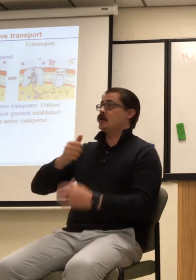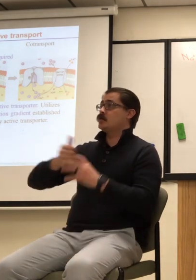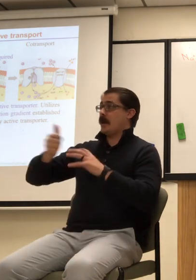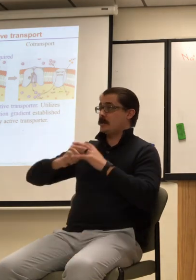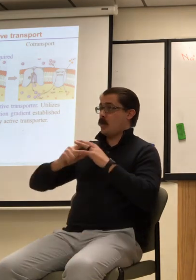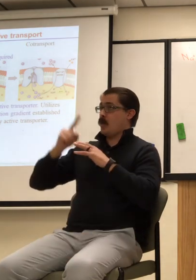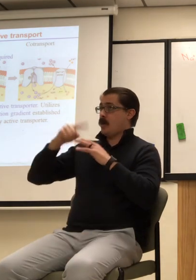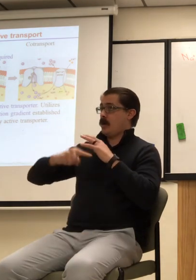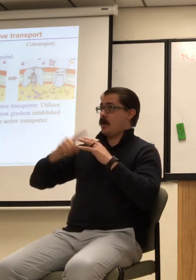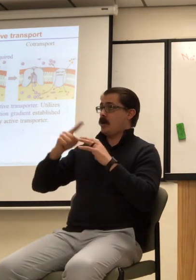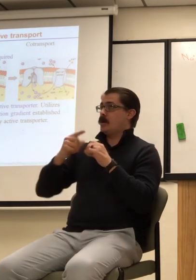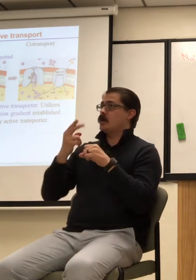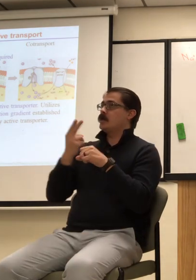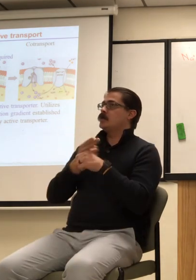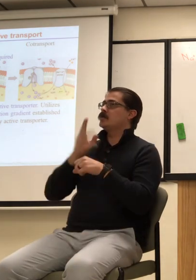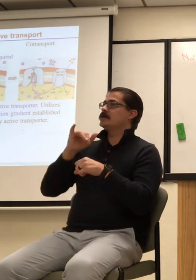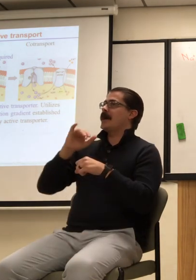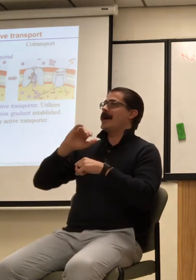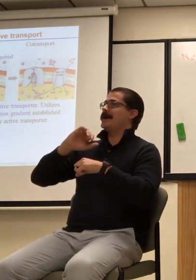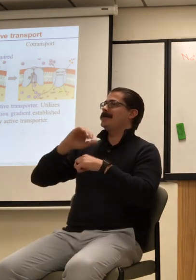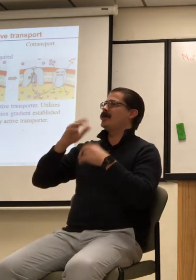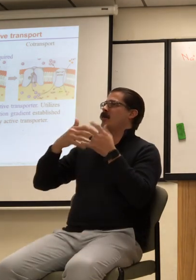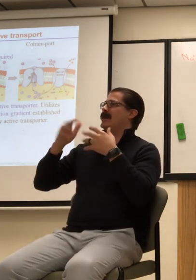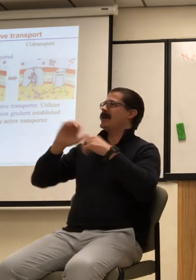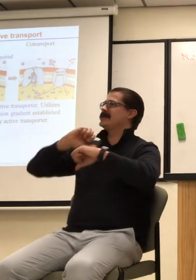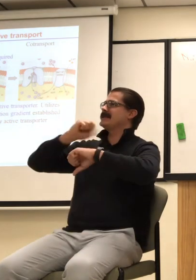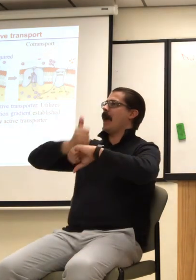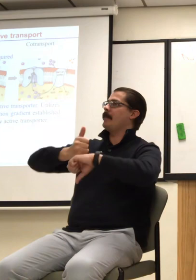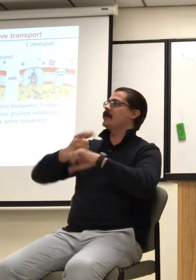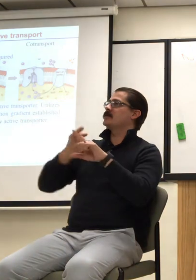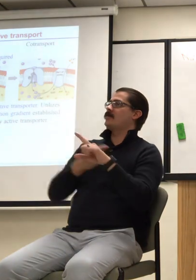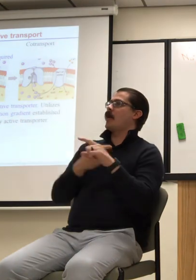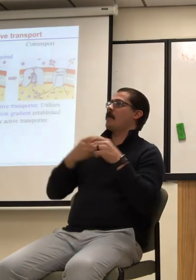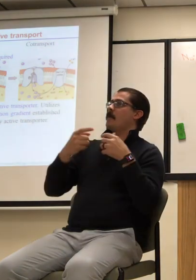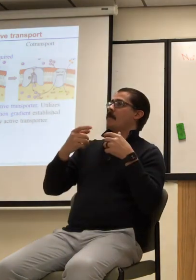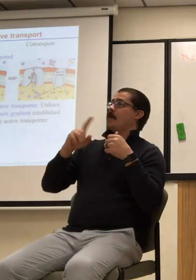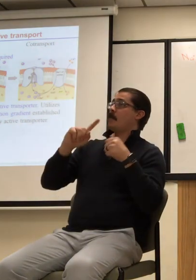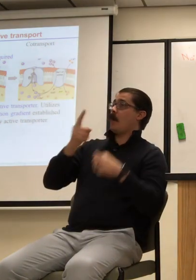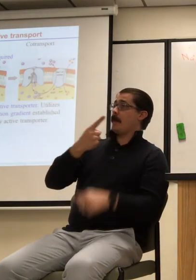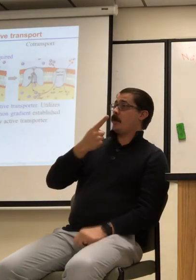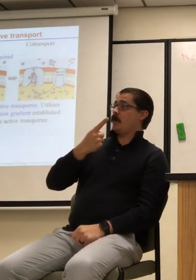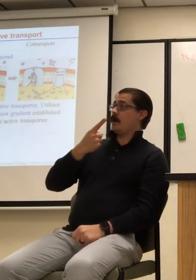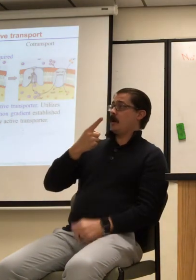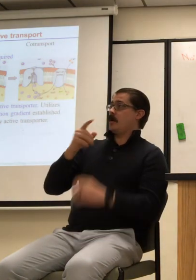uses the gradient established by the primary to transport things into the cell.